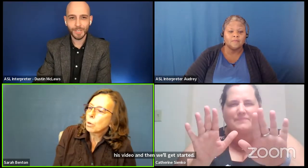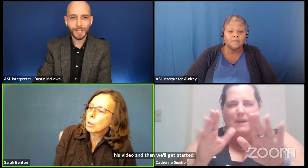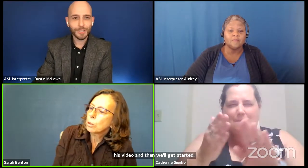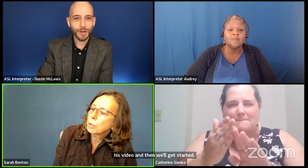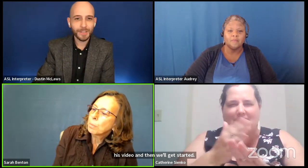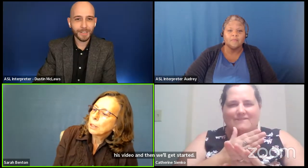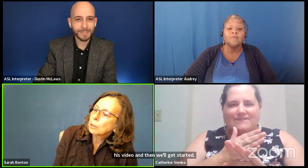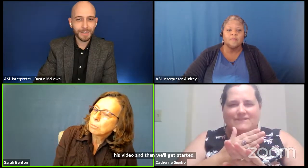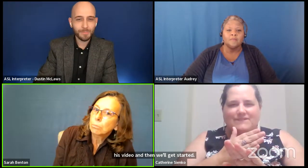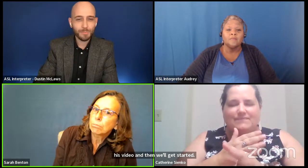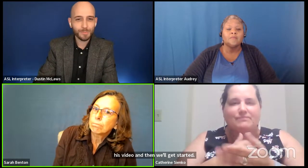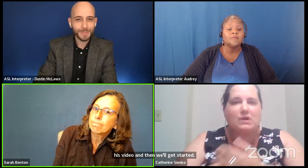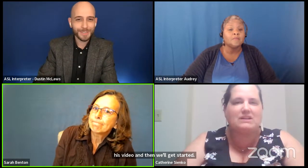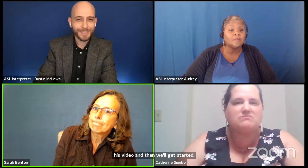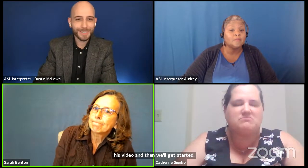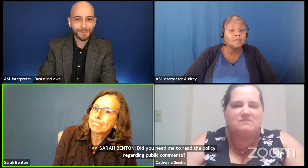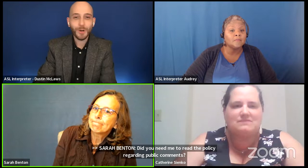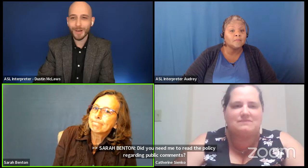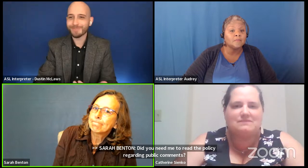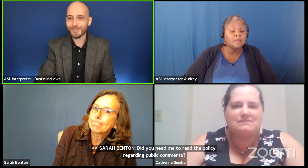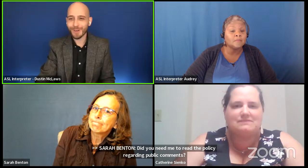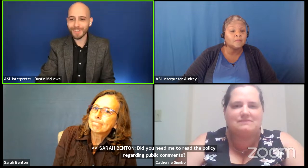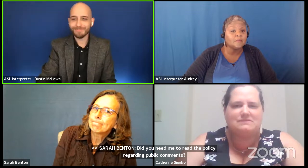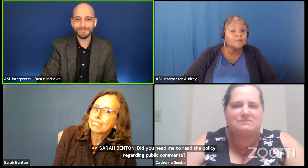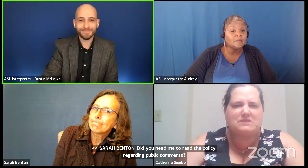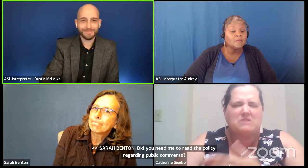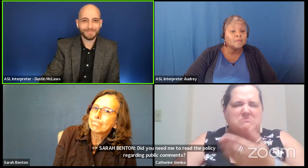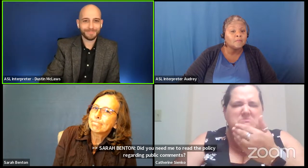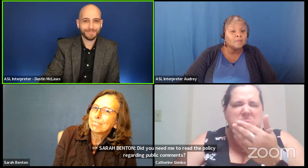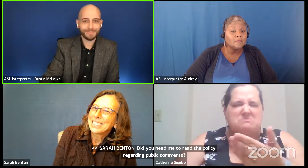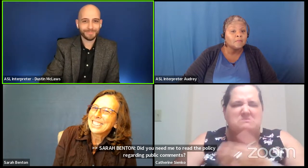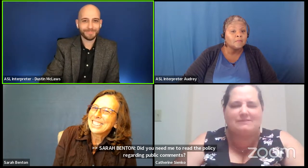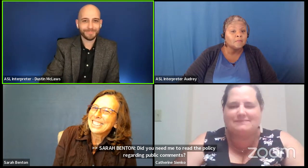The board is. Sorry, go ahead, go ahead.